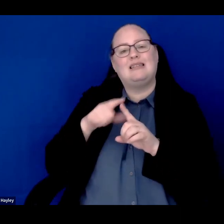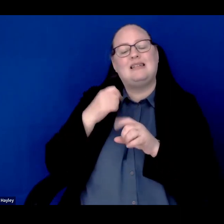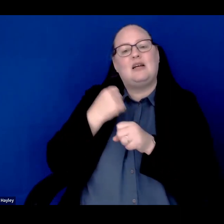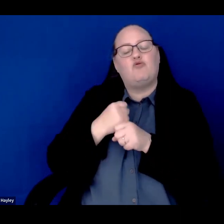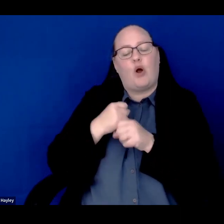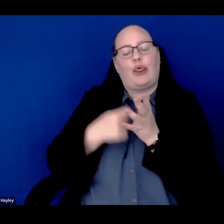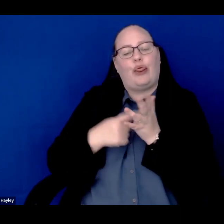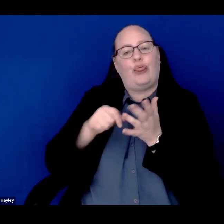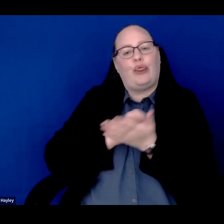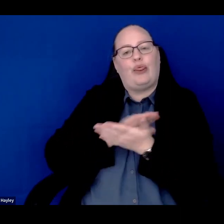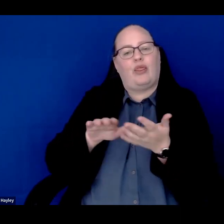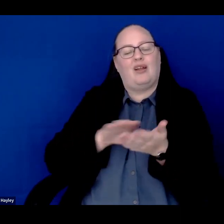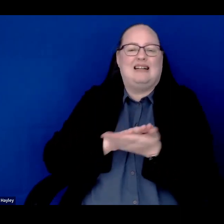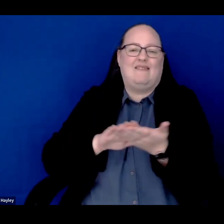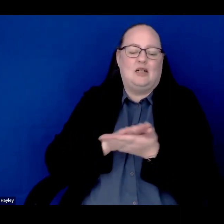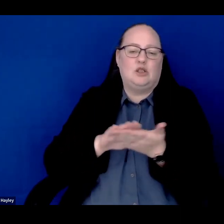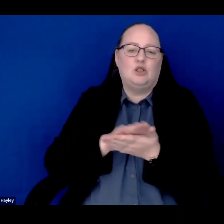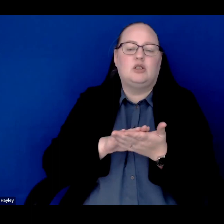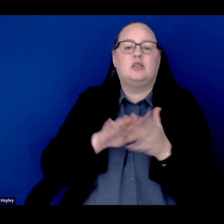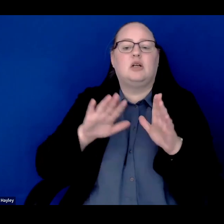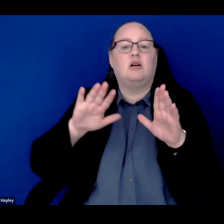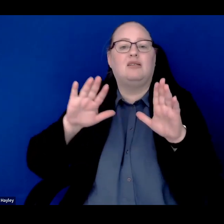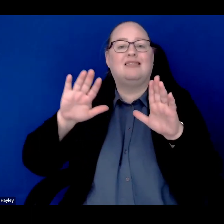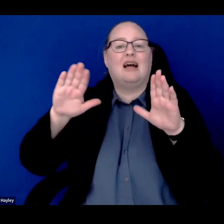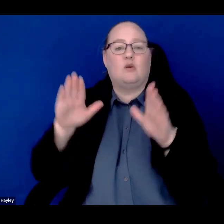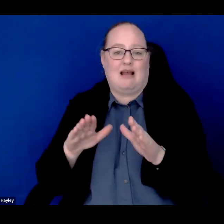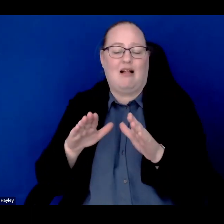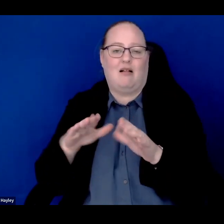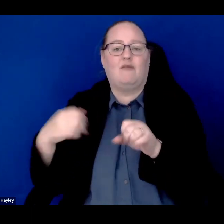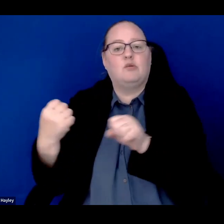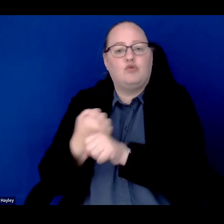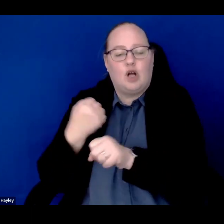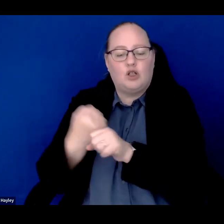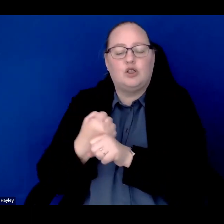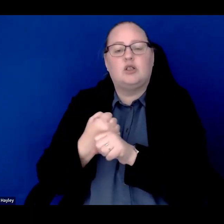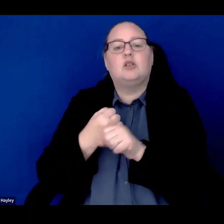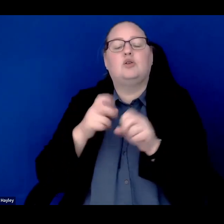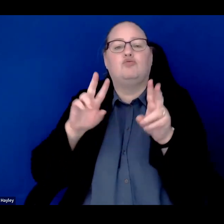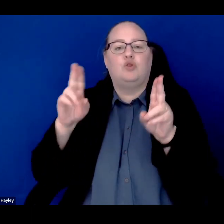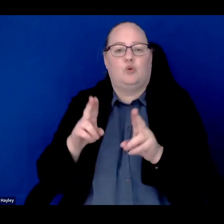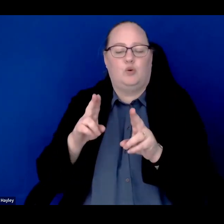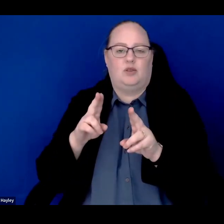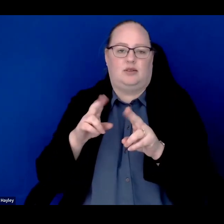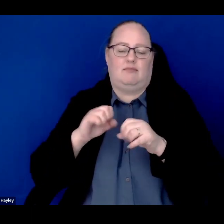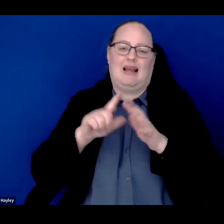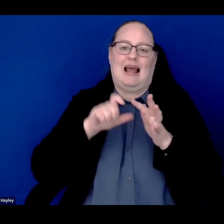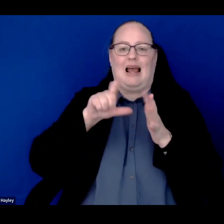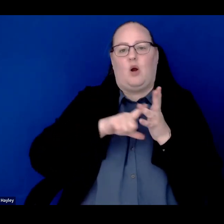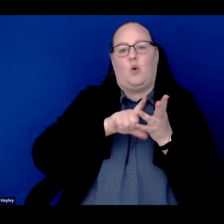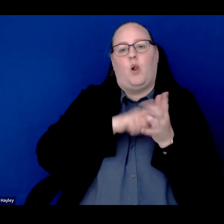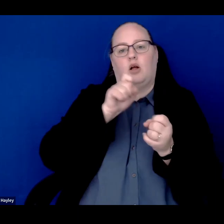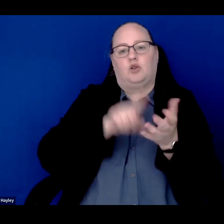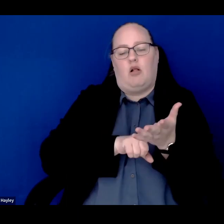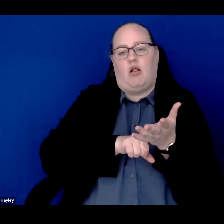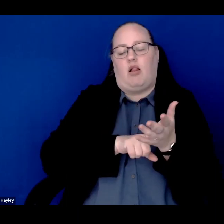production and consumption, plan to reduce ecological footprints, plan democratically in a way that is equitable and for the sake